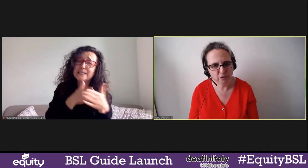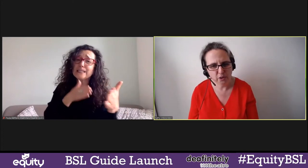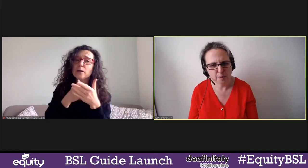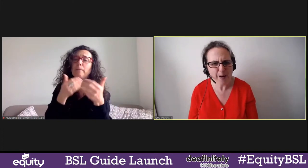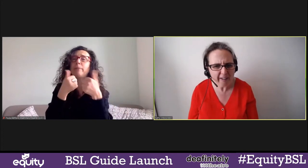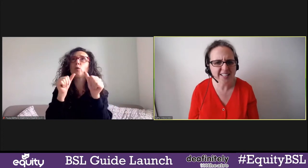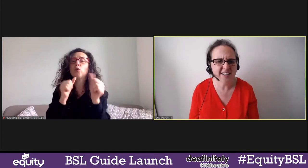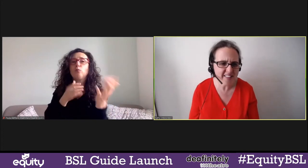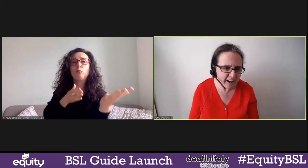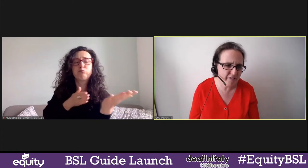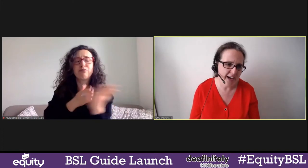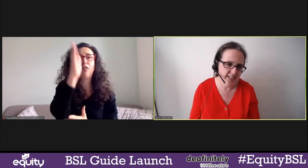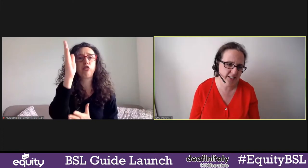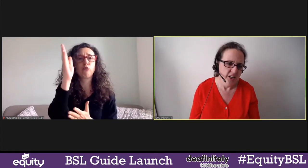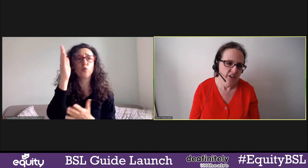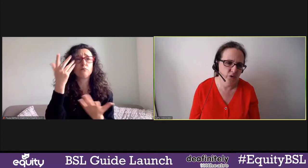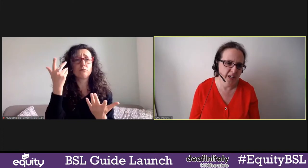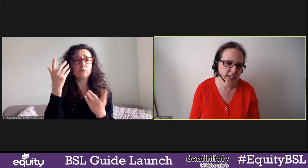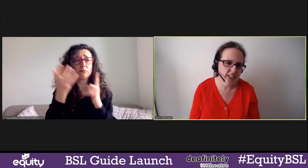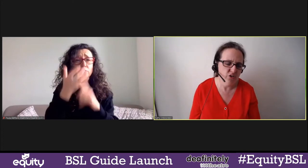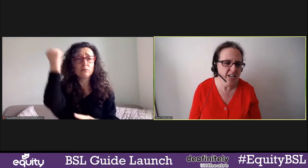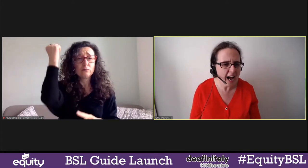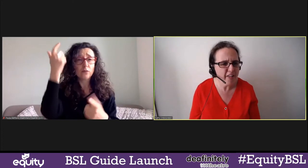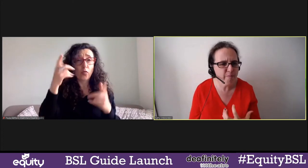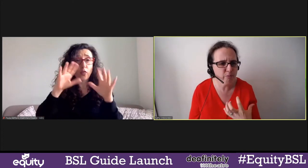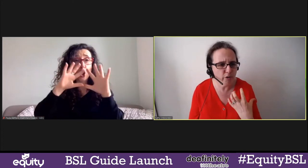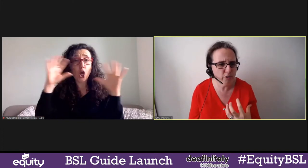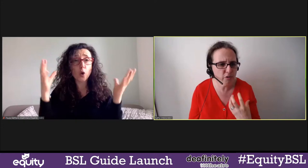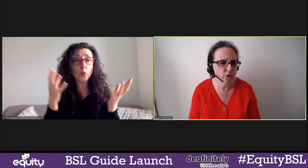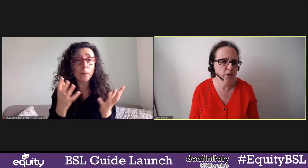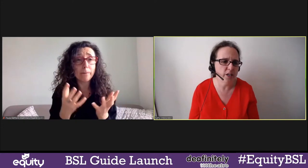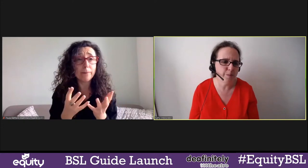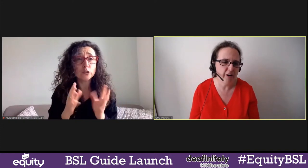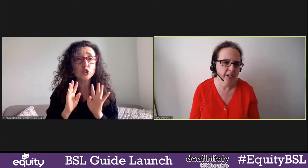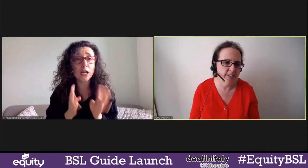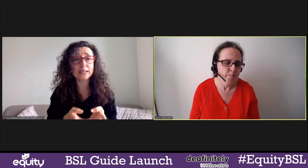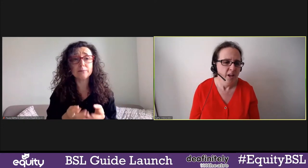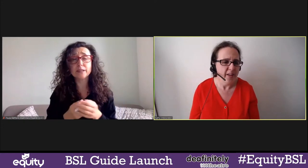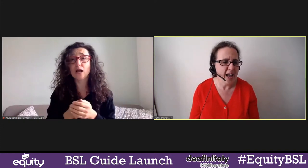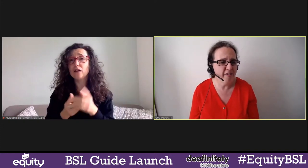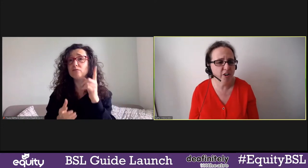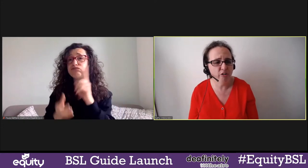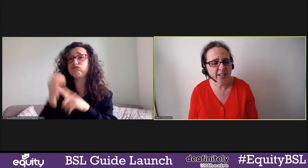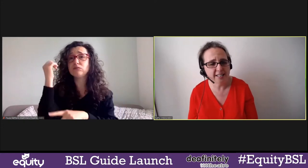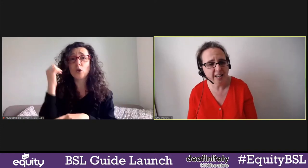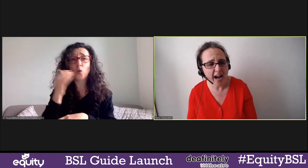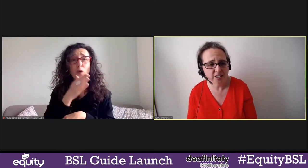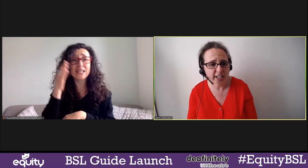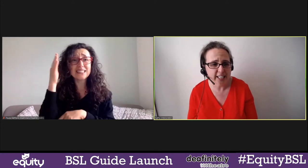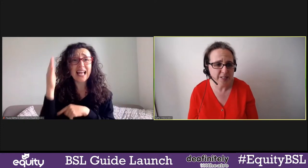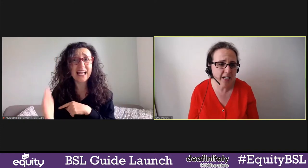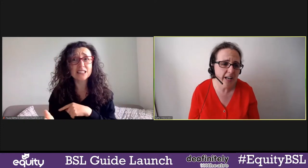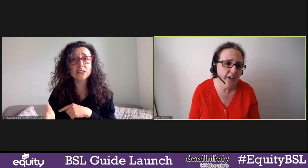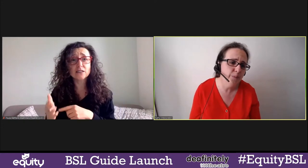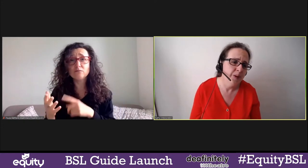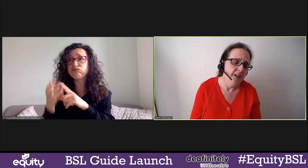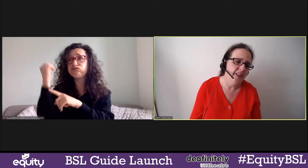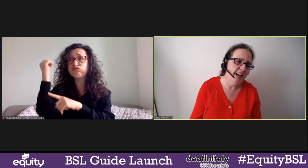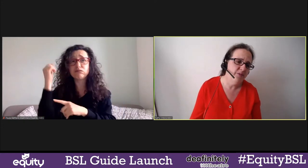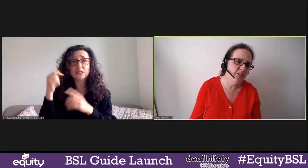the barriers that they've faced through the industry, and how they've broke through those barriers. They have credits at Shakespeare's Globe, they have